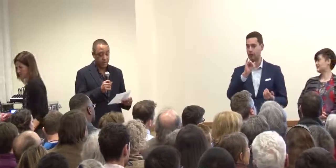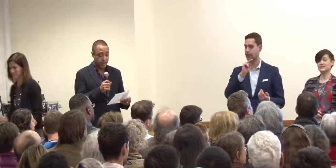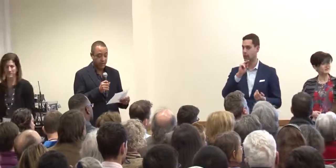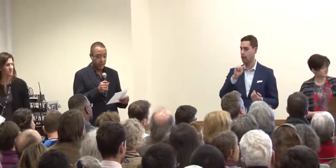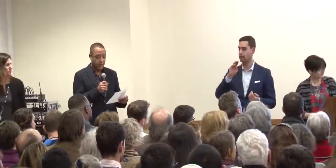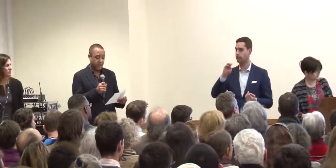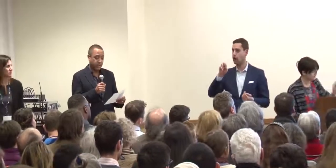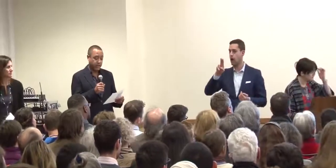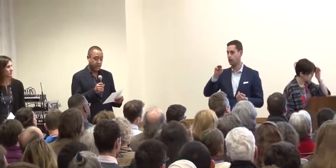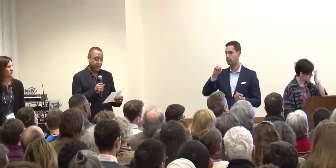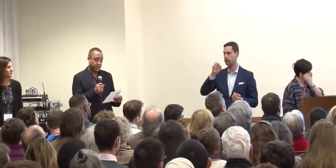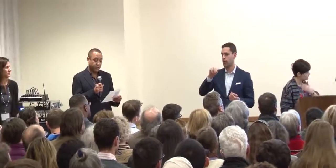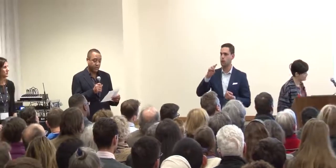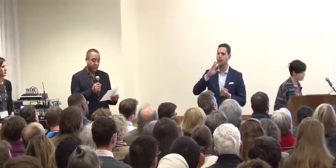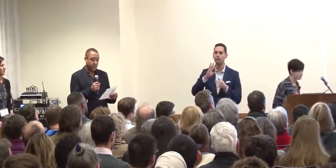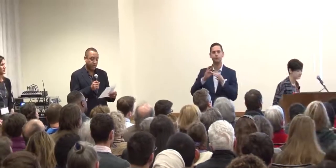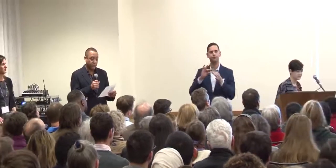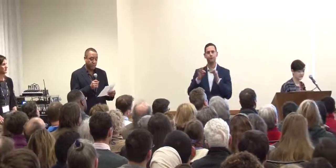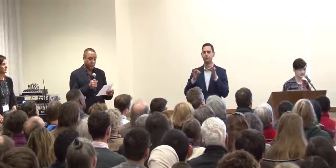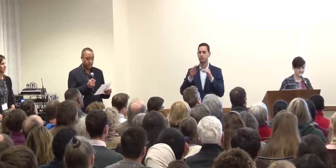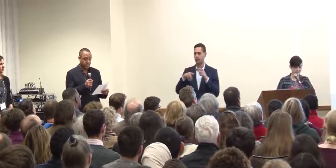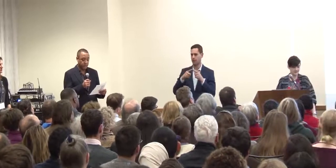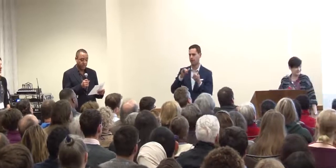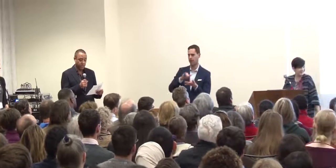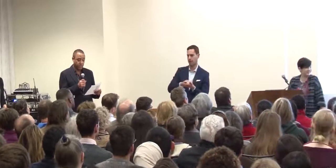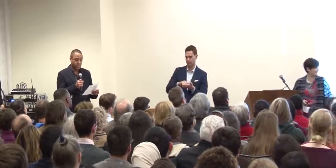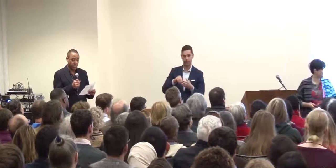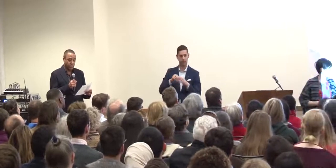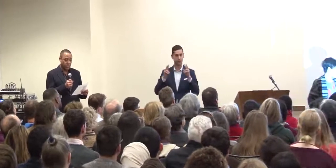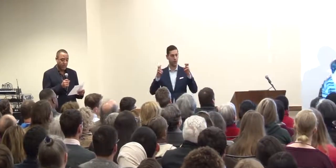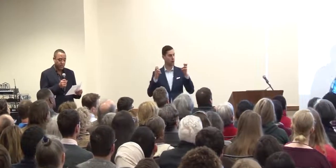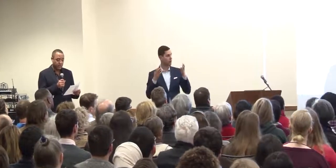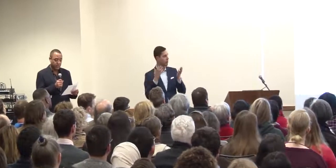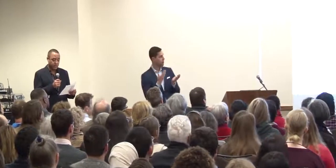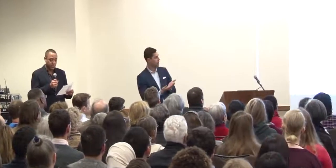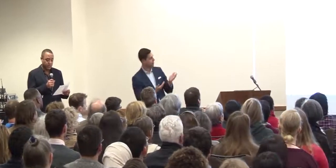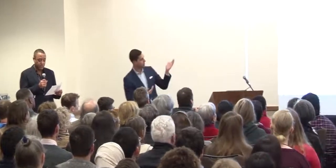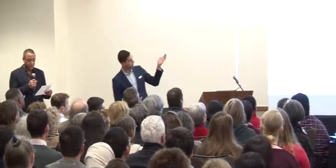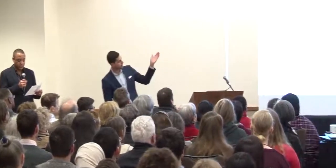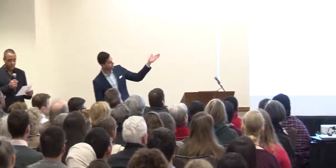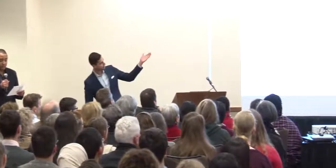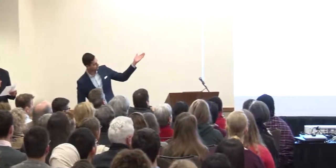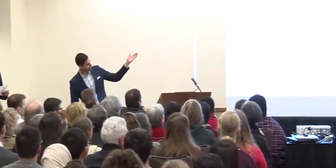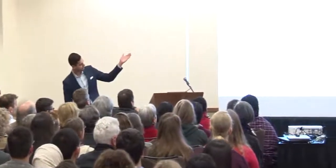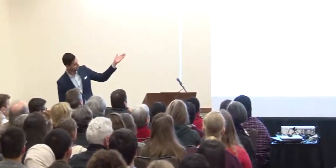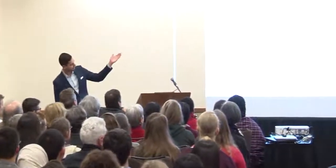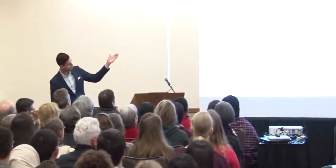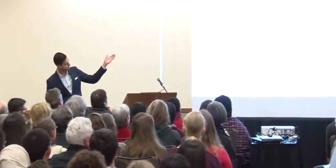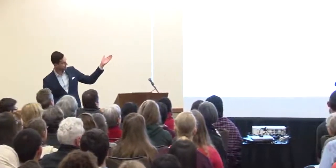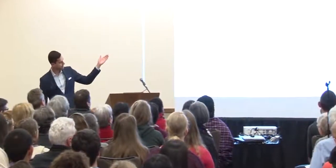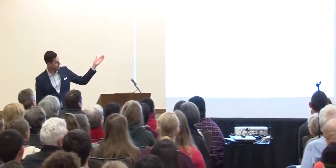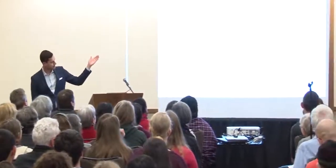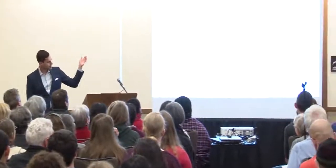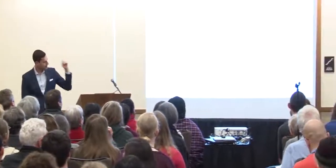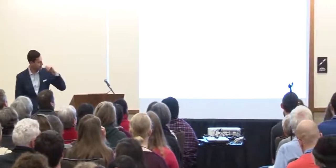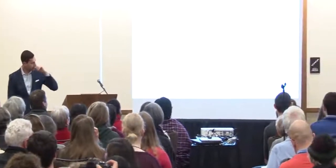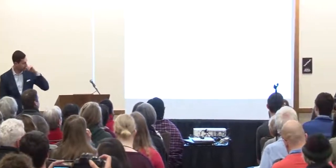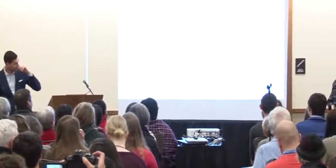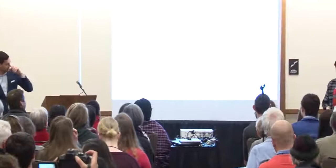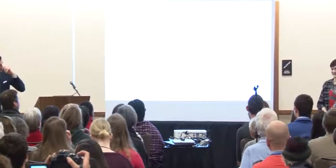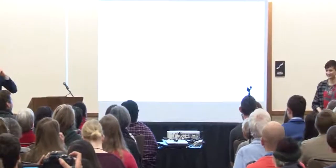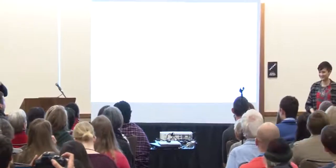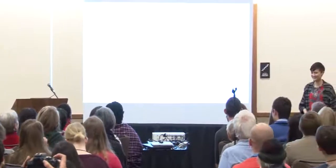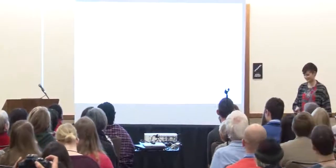something about it in a talk that is newly titled, Oh, I'm the Token Asian, the Goat Vowel in an